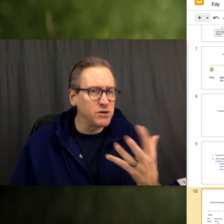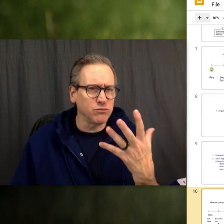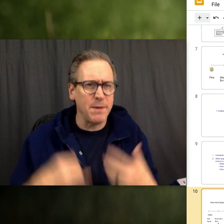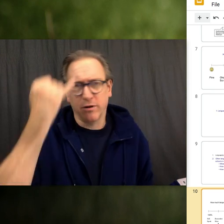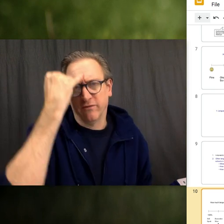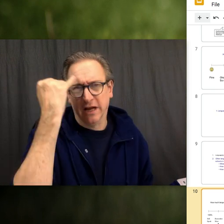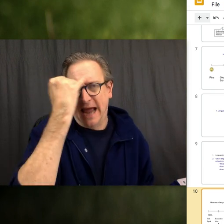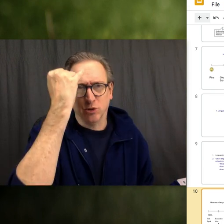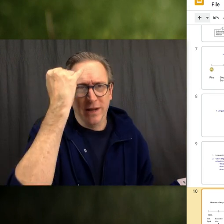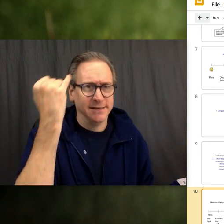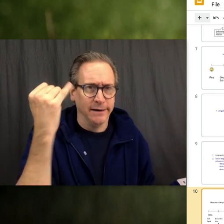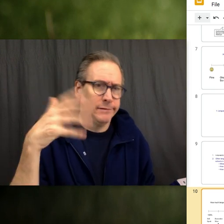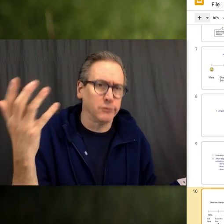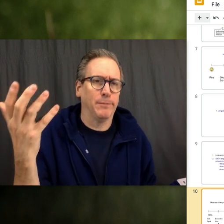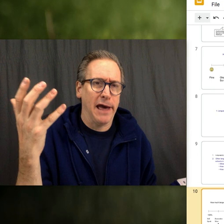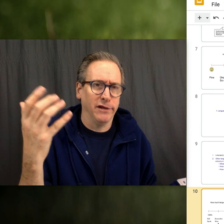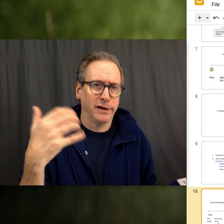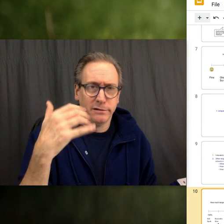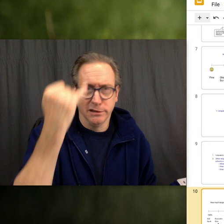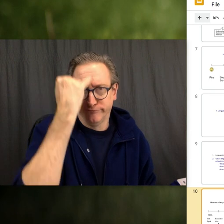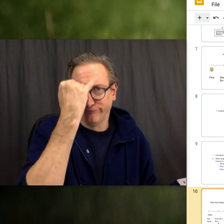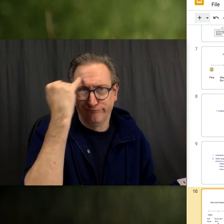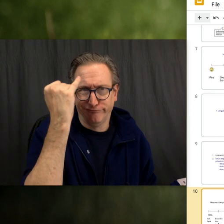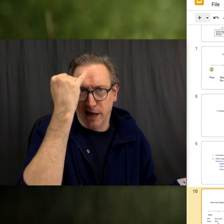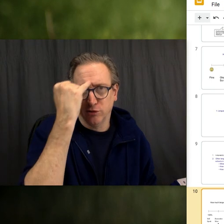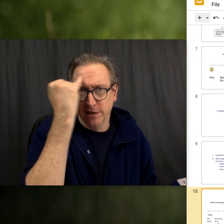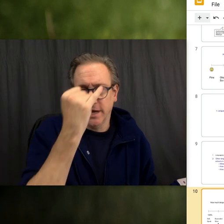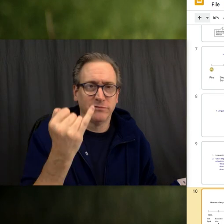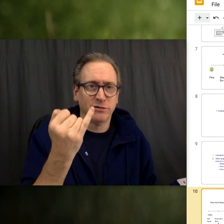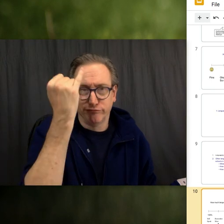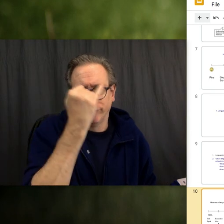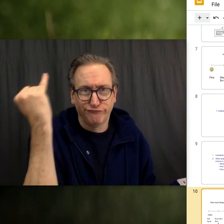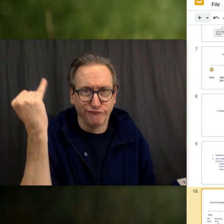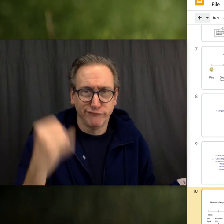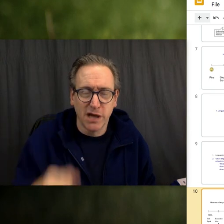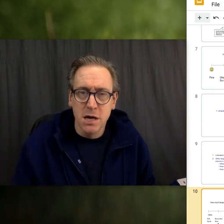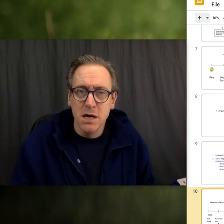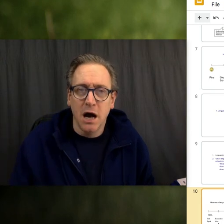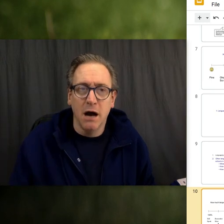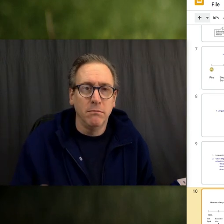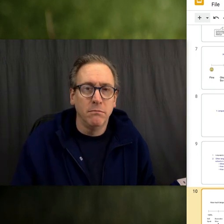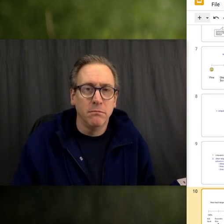I always remember it for like Ash Wednesday. Grew up Catholic, so Ash Wednesday. So